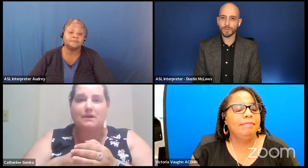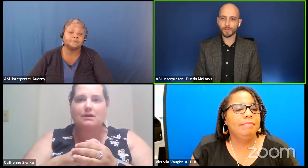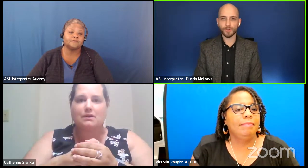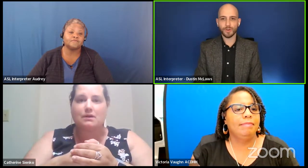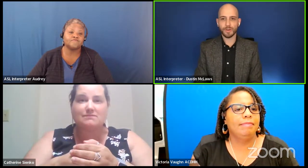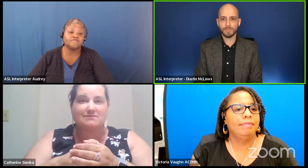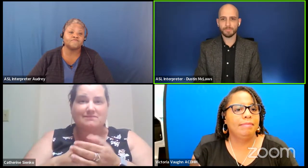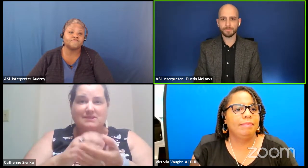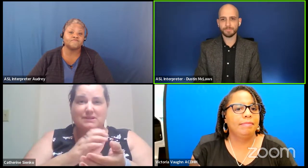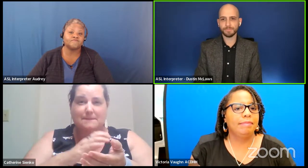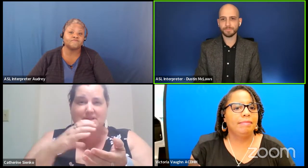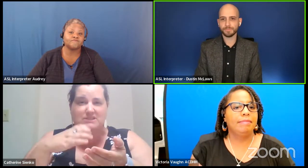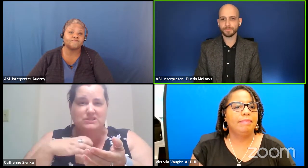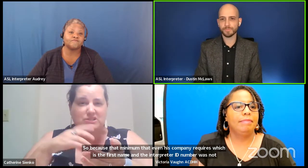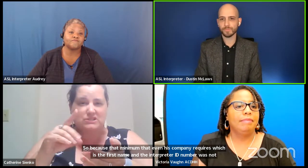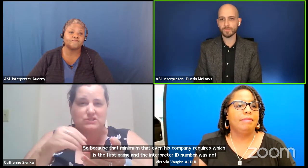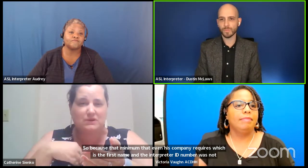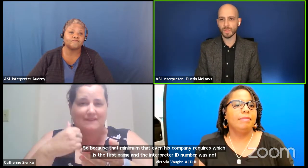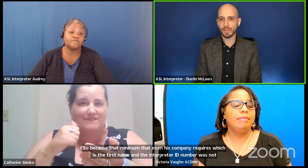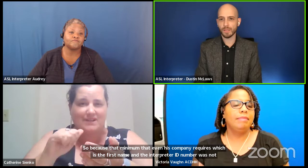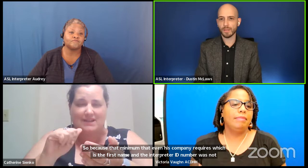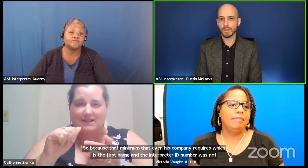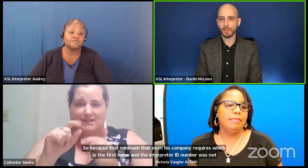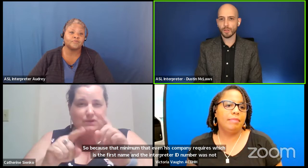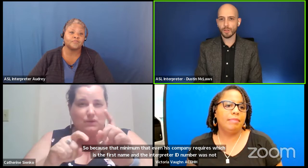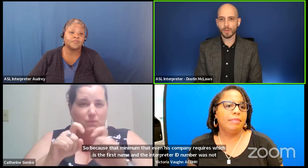Thank you, Victoria.